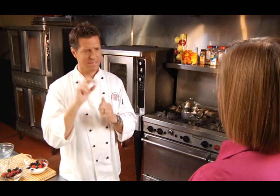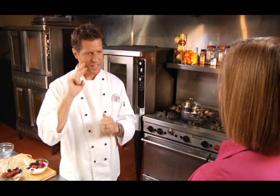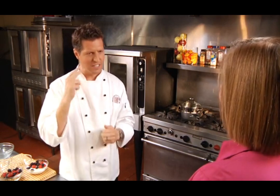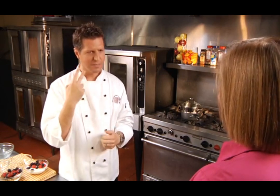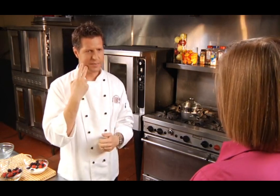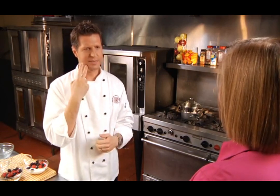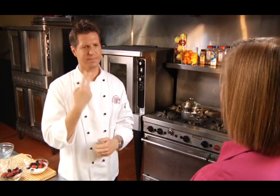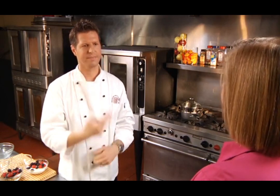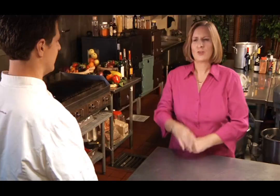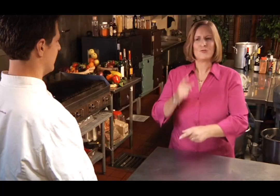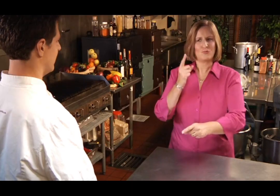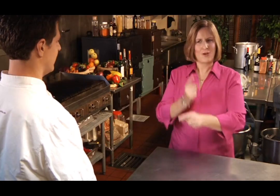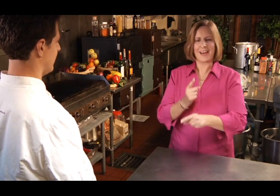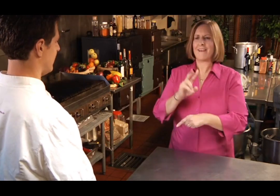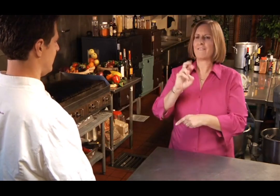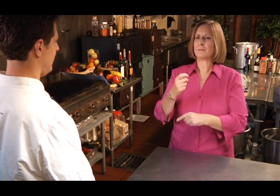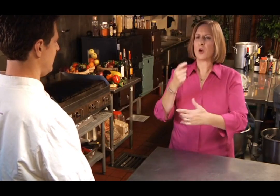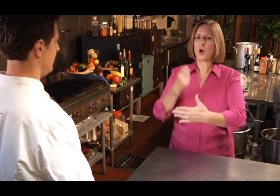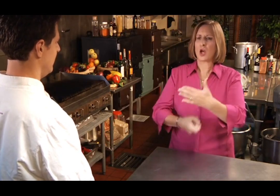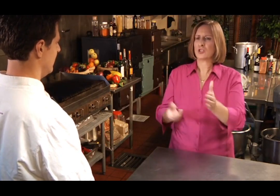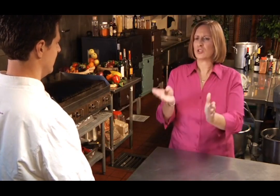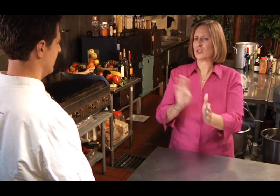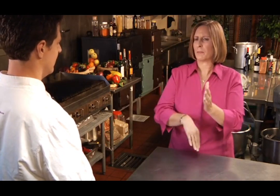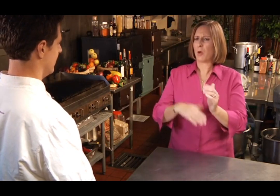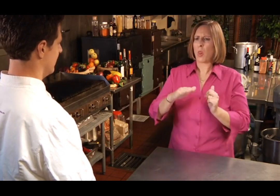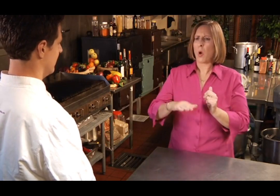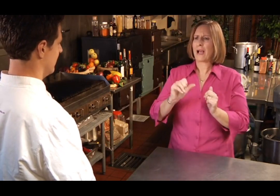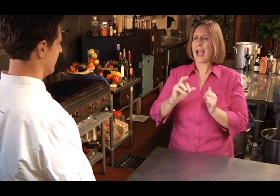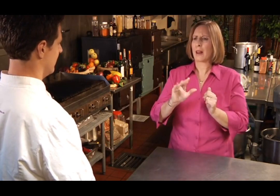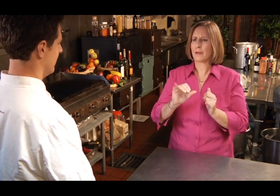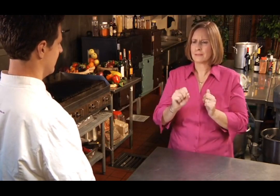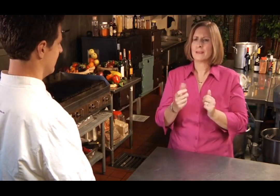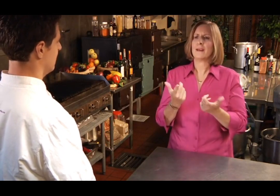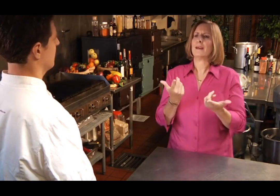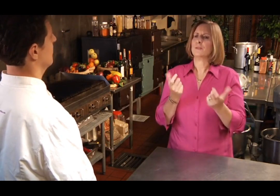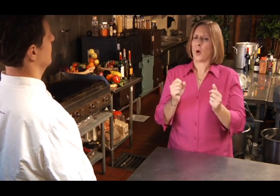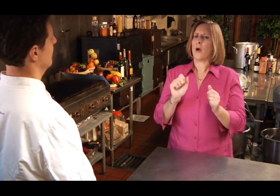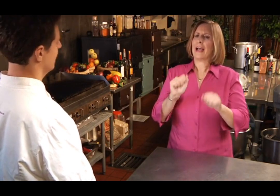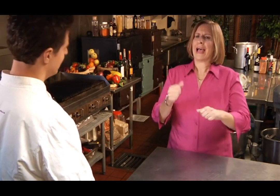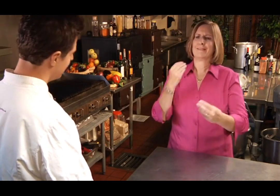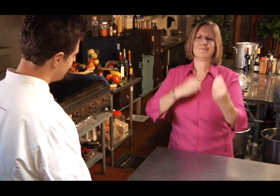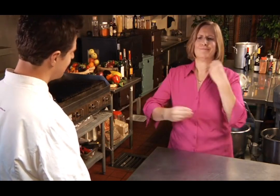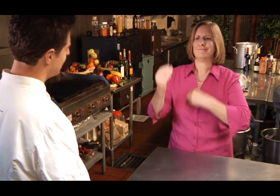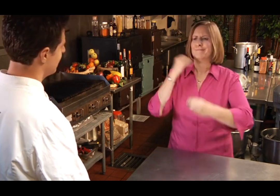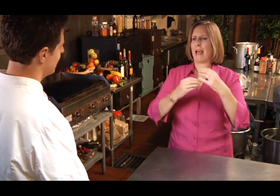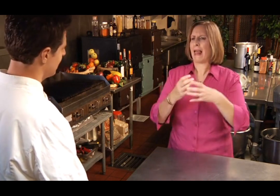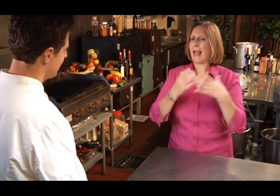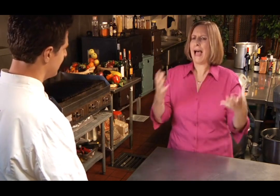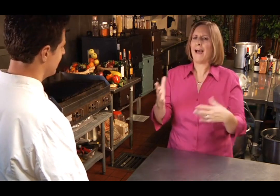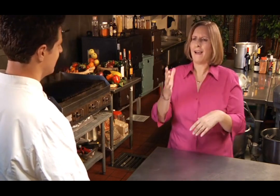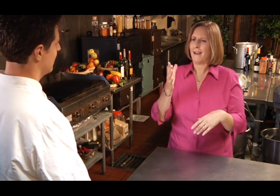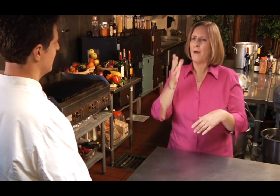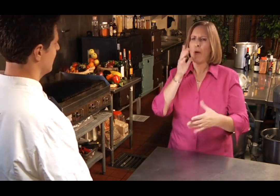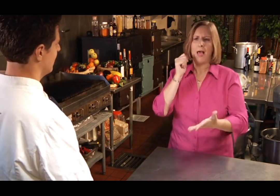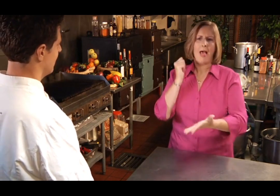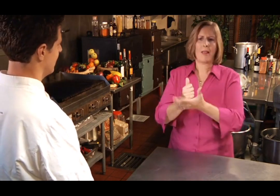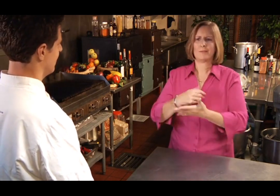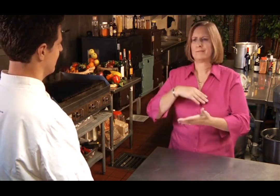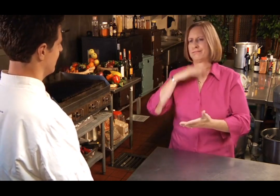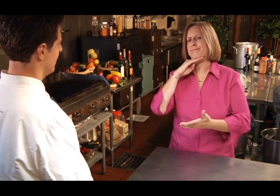on vegetables. That's right. Vegetables are cheap and low in calories, so you can eat a lot of them, which will help you feel